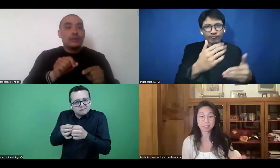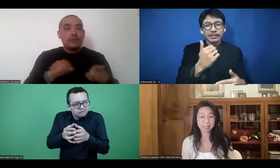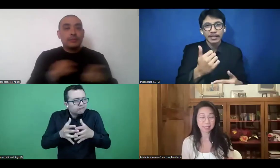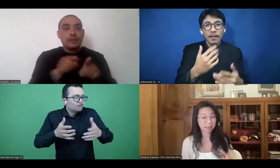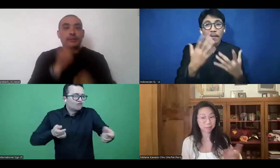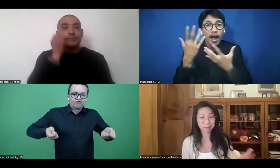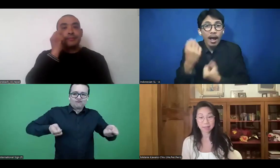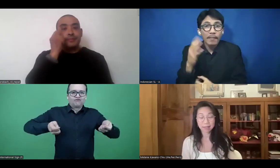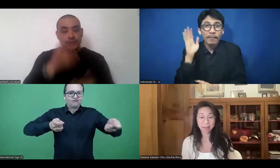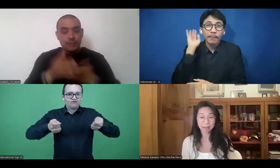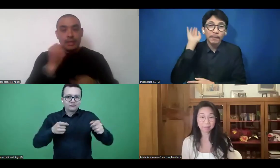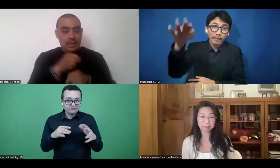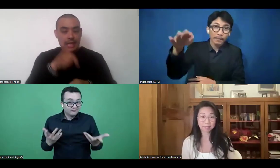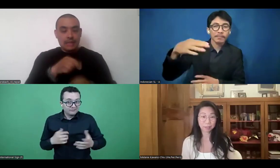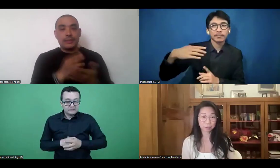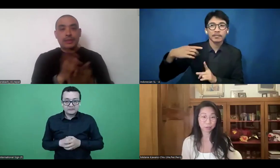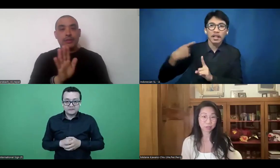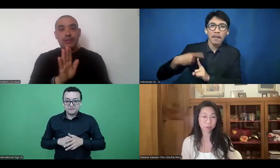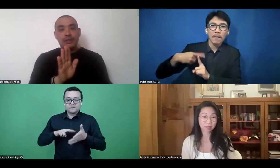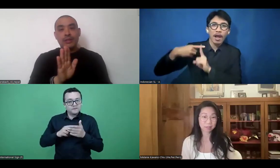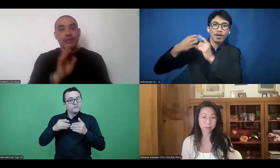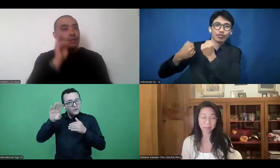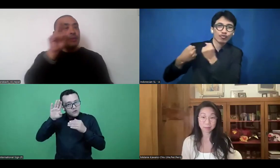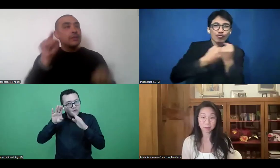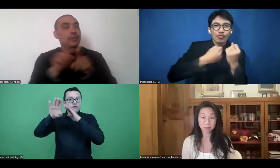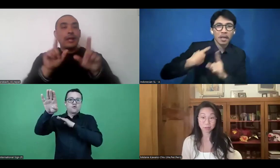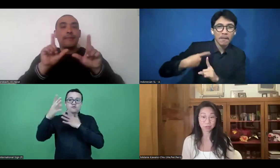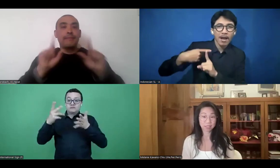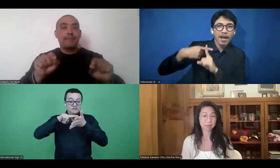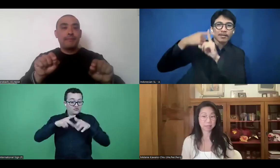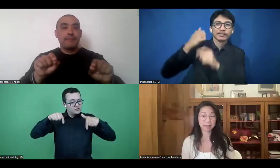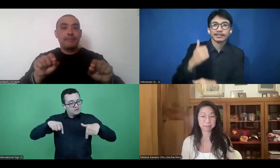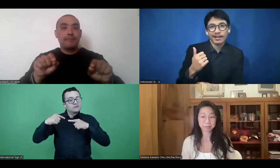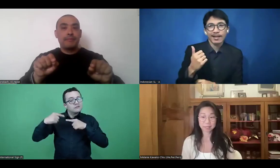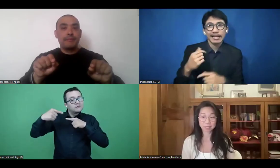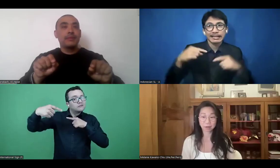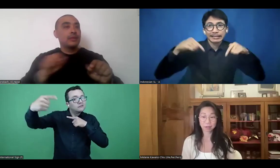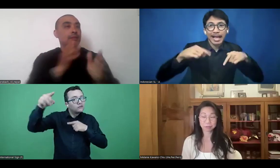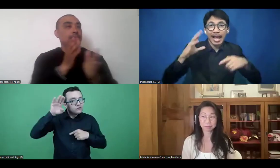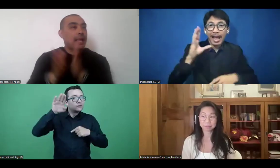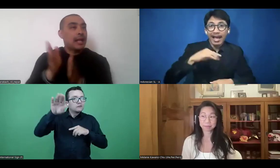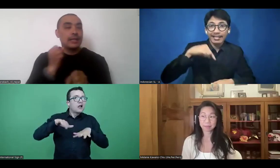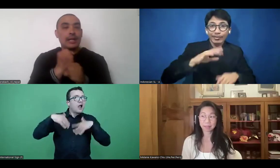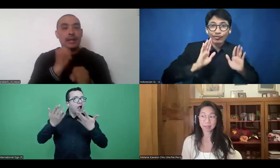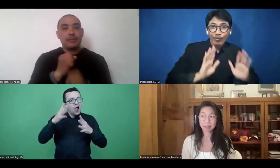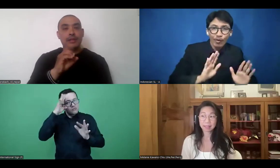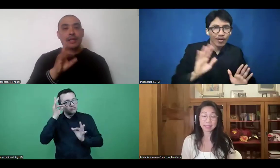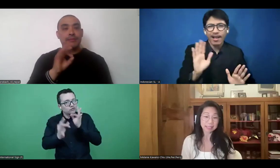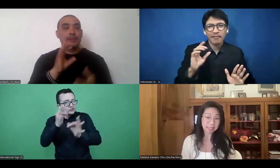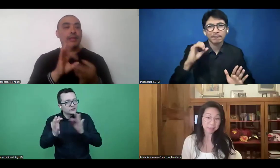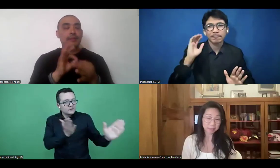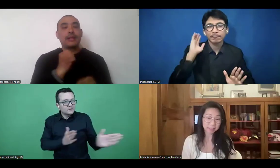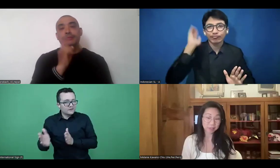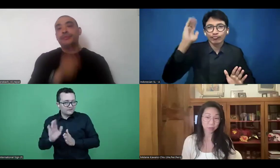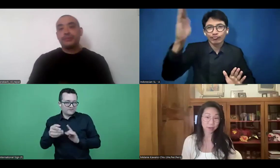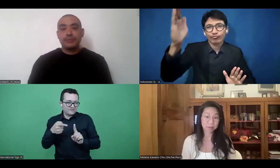not just today, but in the future as well, as we think about our new strategic plan at DRF. The